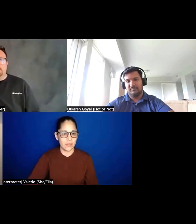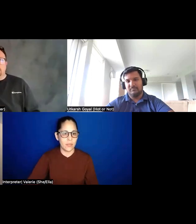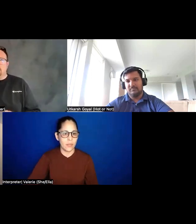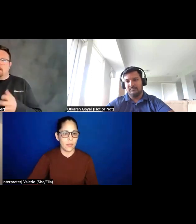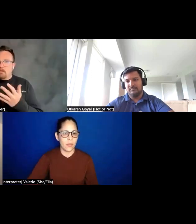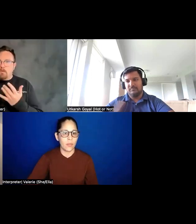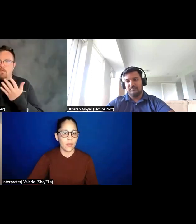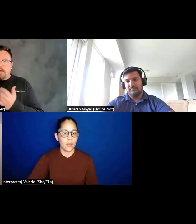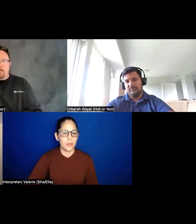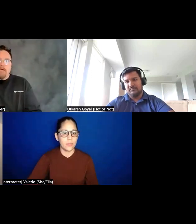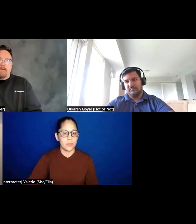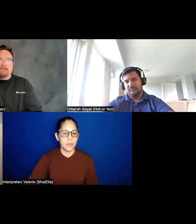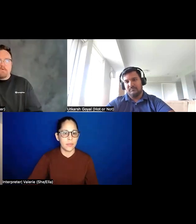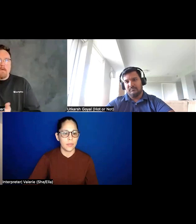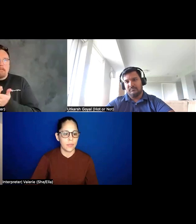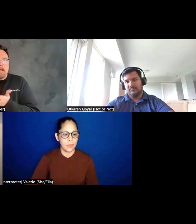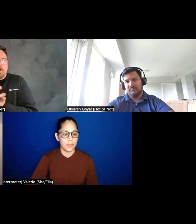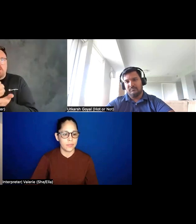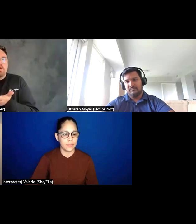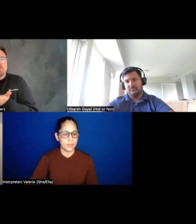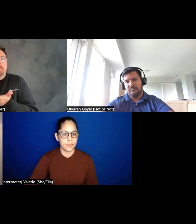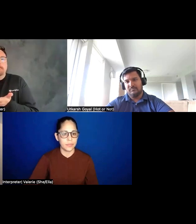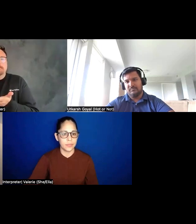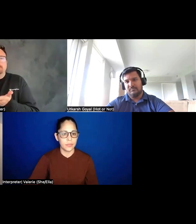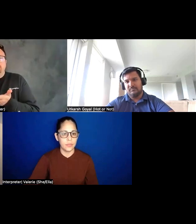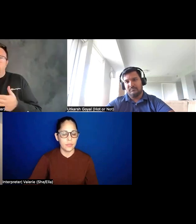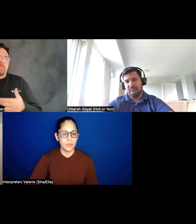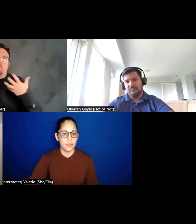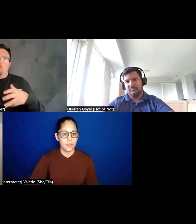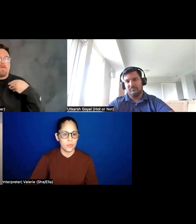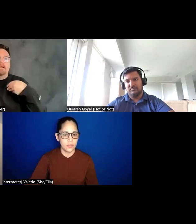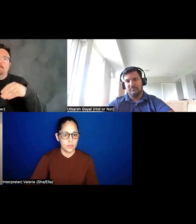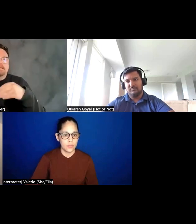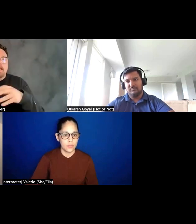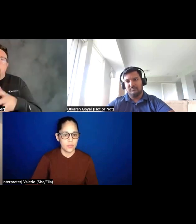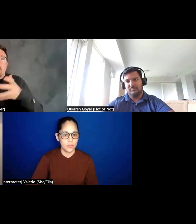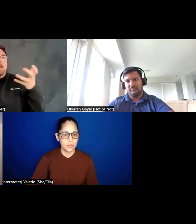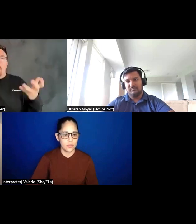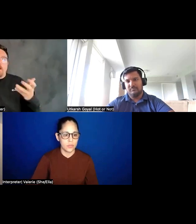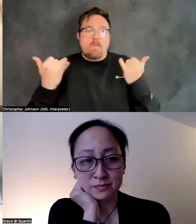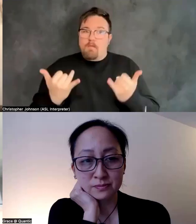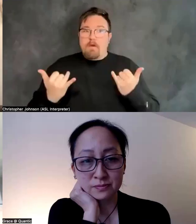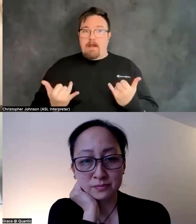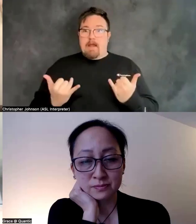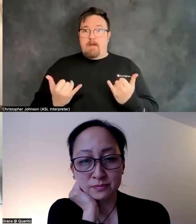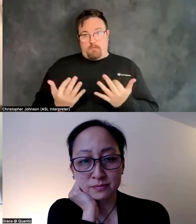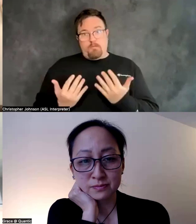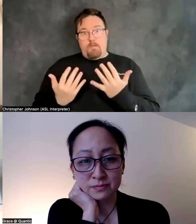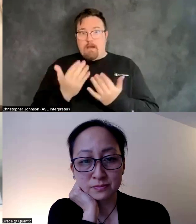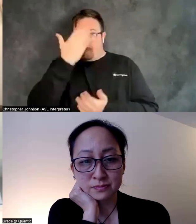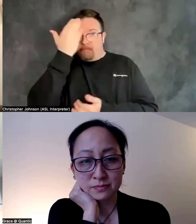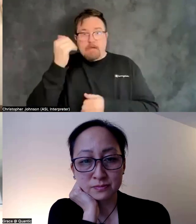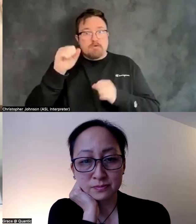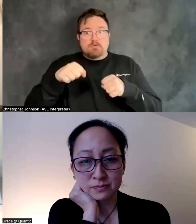future fundraising if we need it. So, you know, we didn't want to sell too much right now, because it could be that in